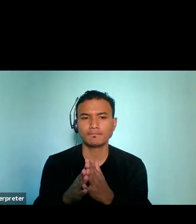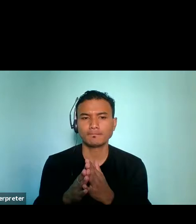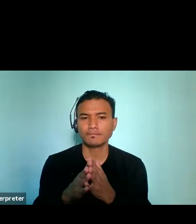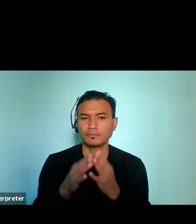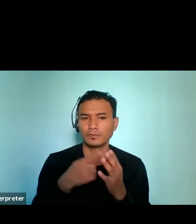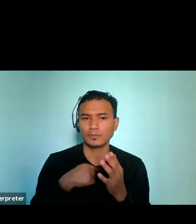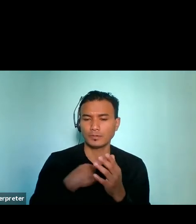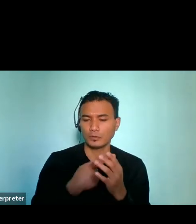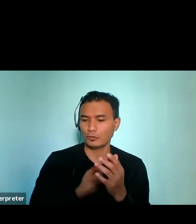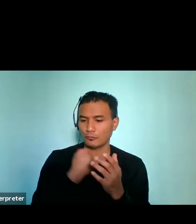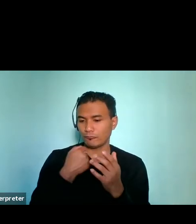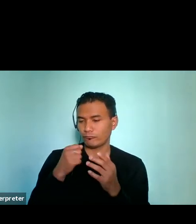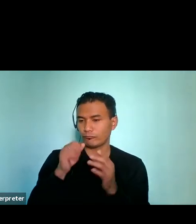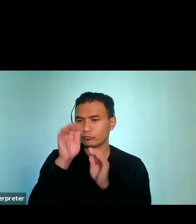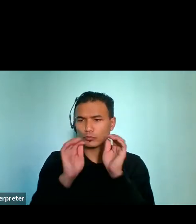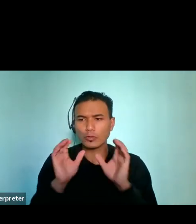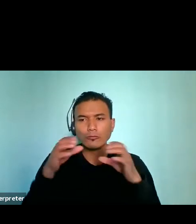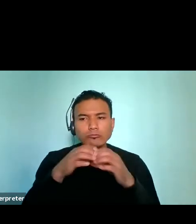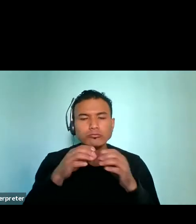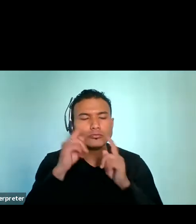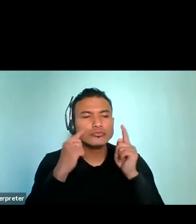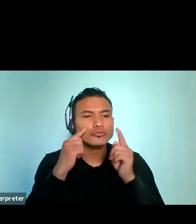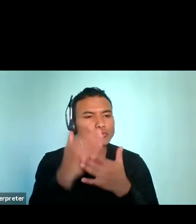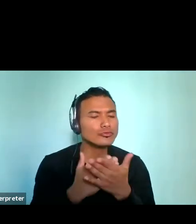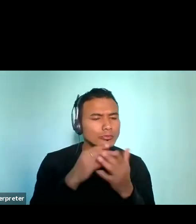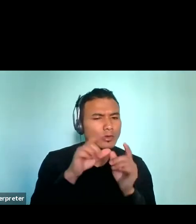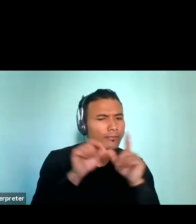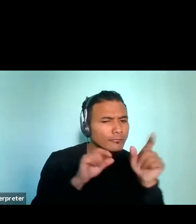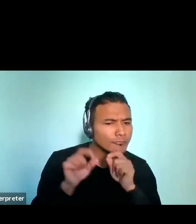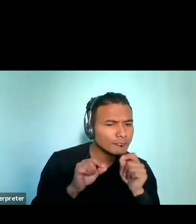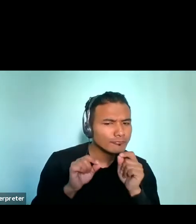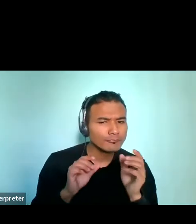select our stakeholders more effectively, so we can have a greater